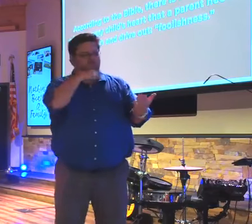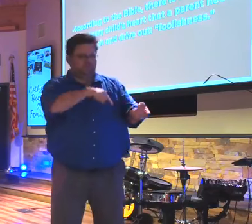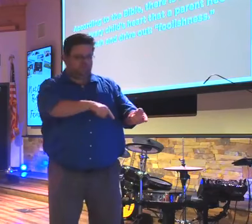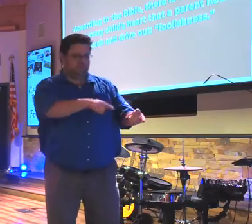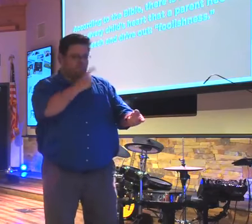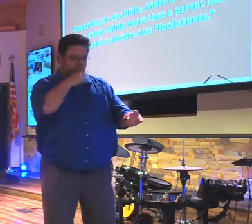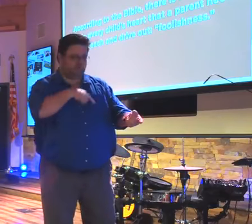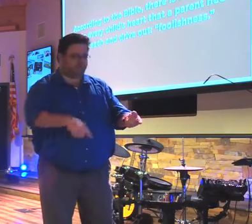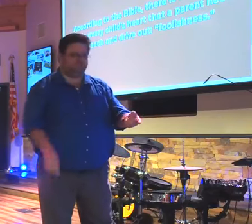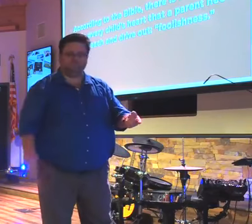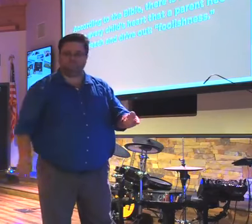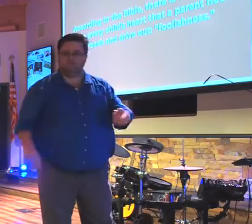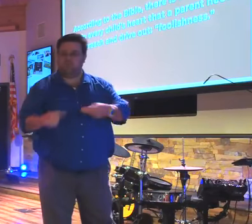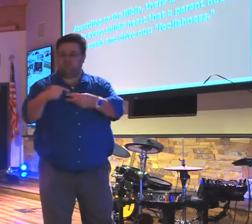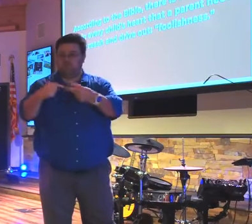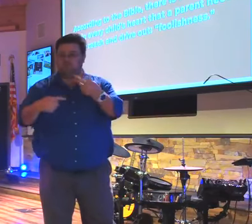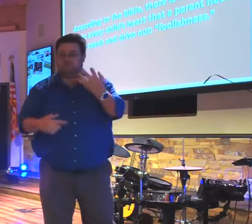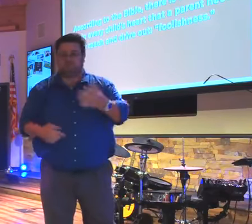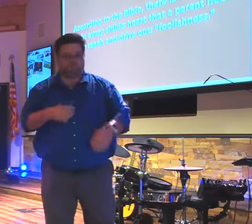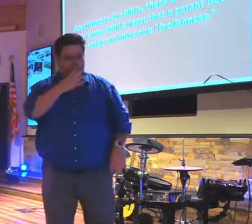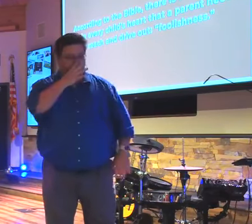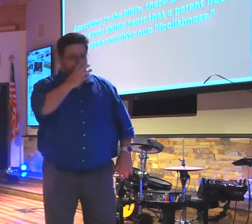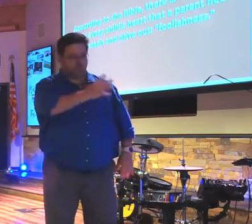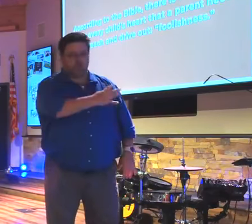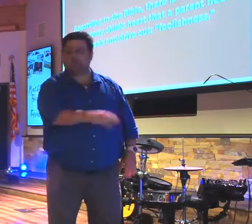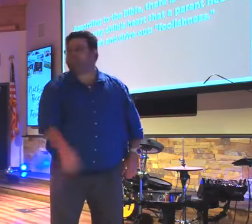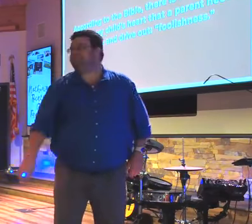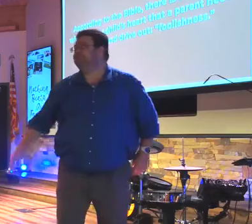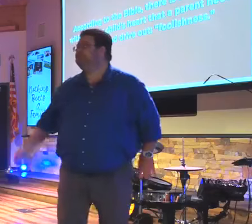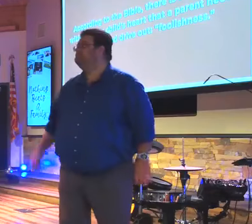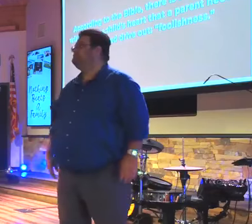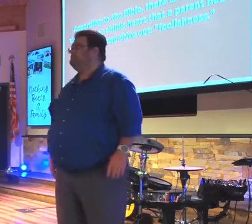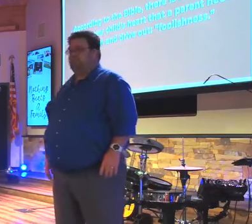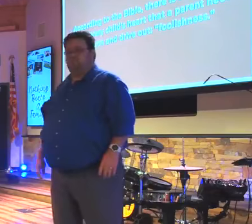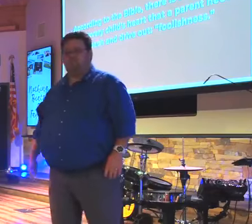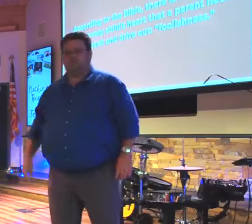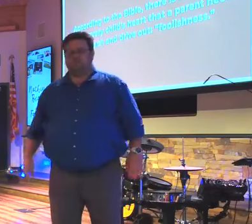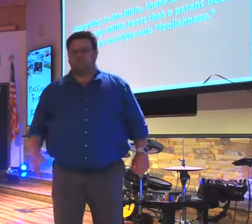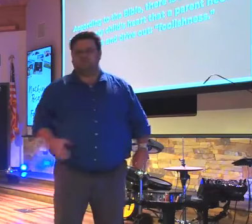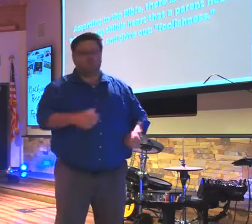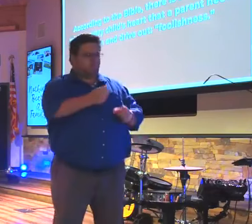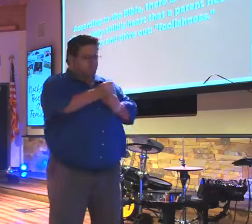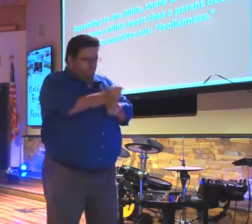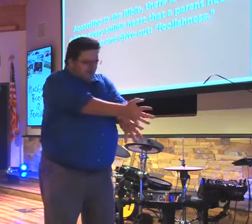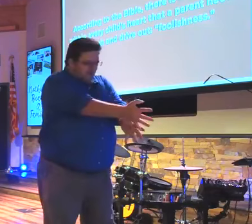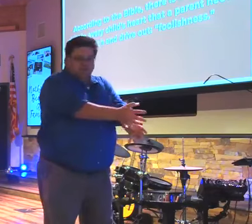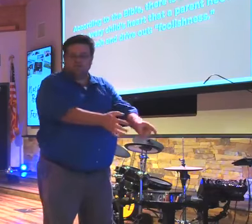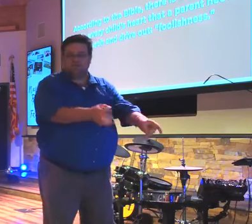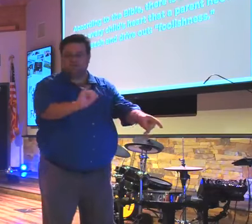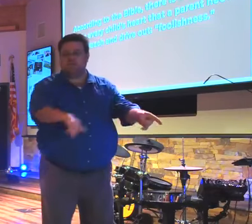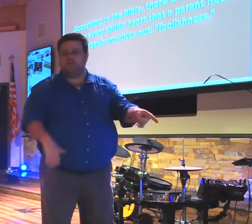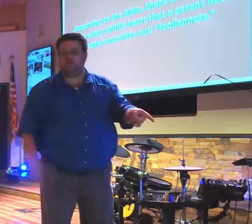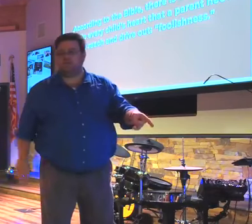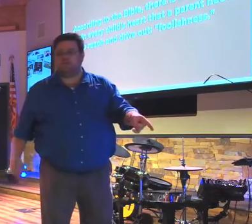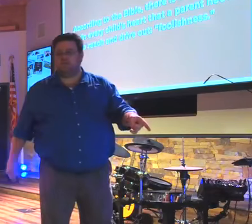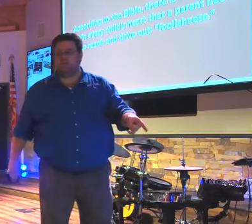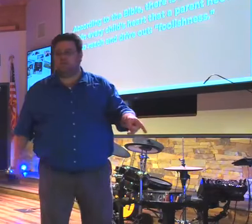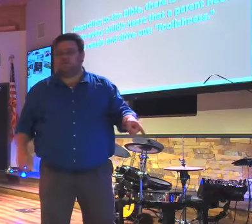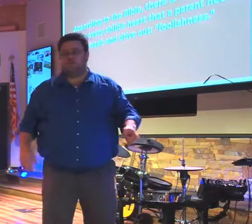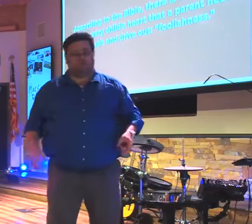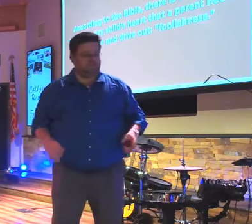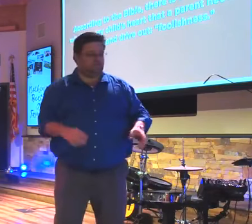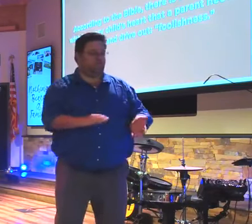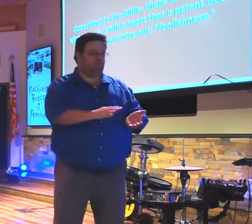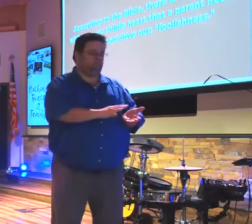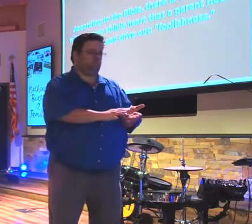have choices, right? We can ignore it. We can yell and get real mad. We can